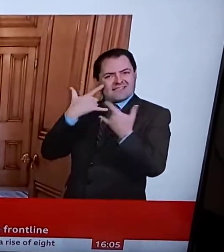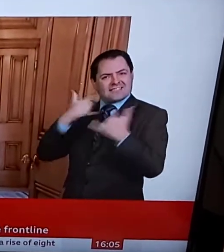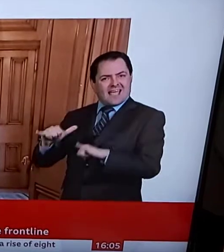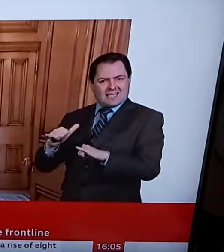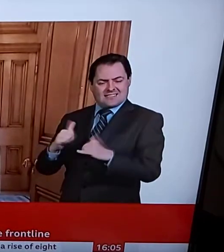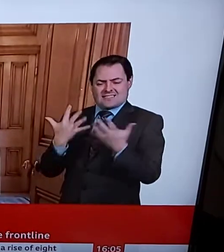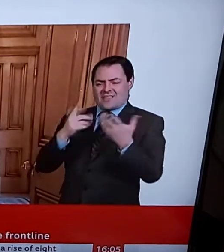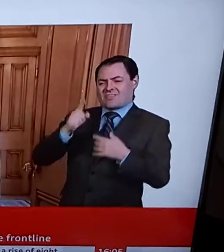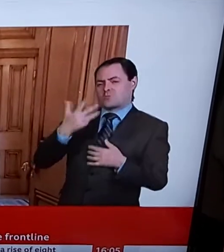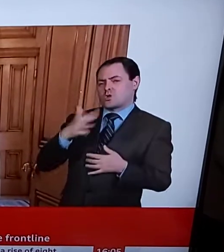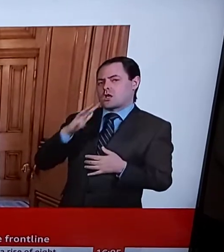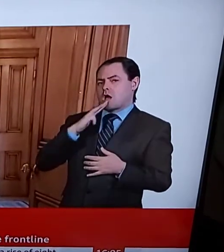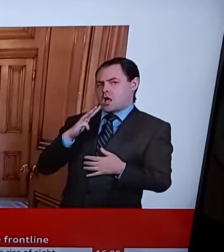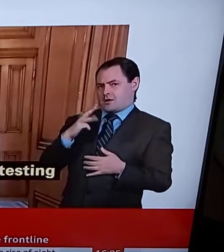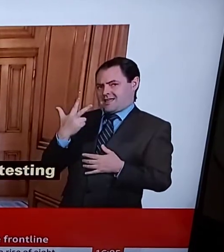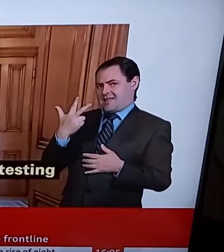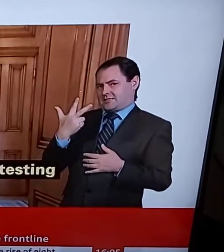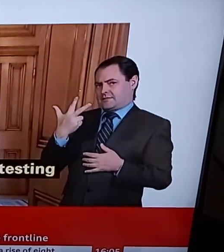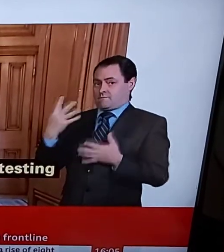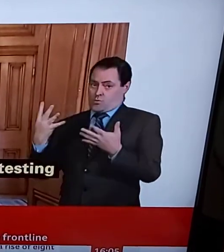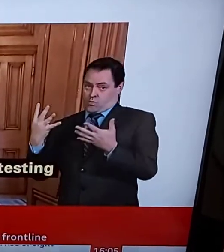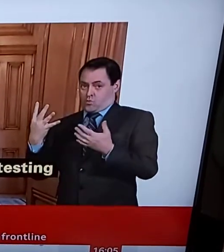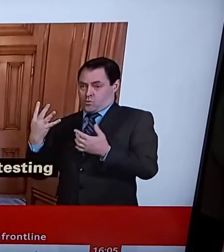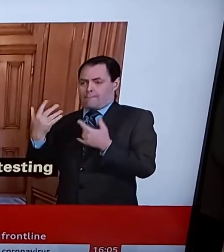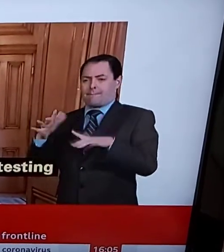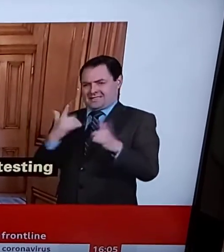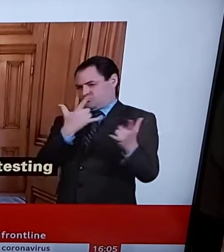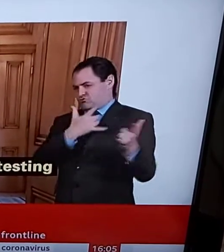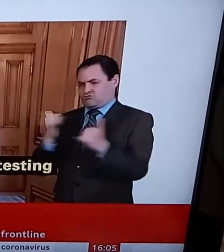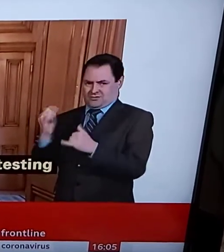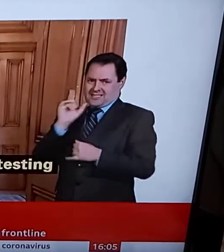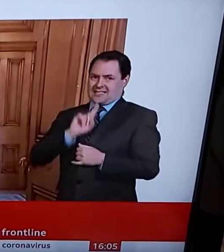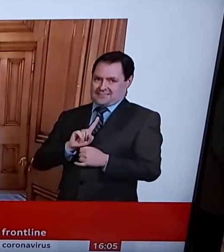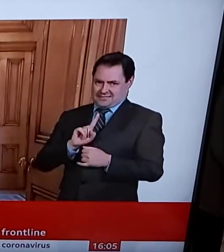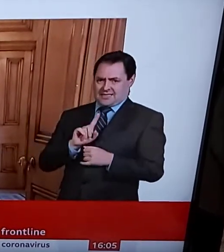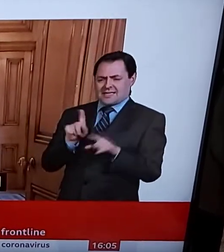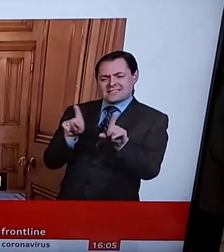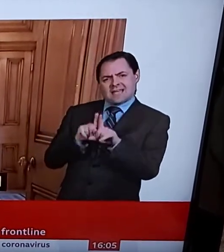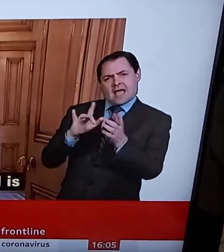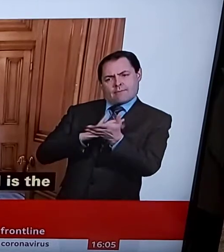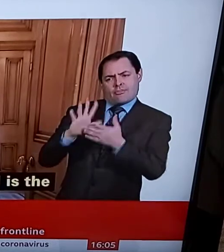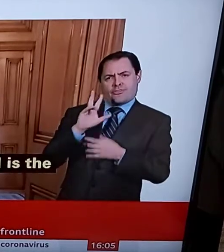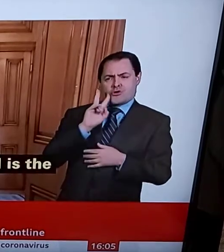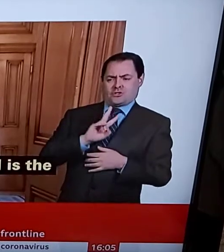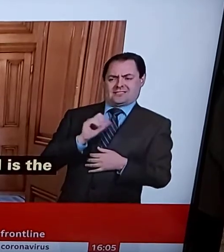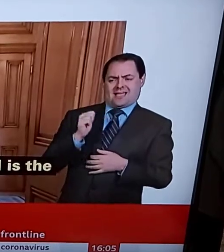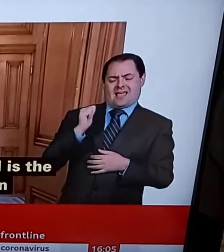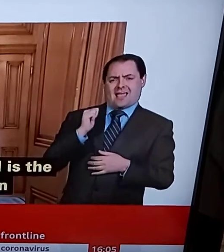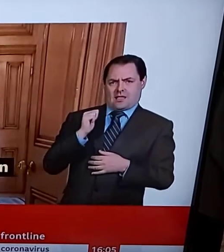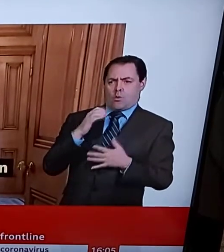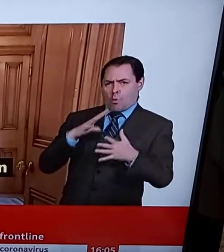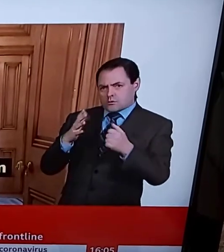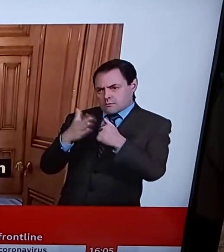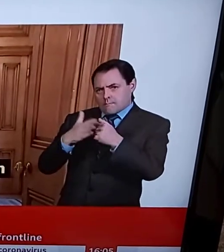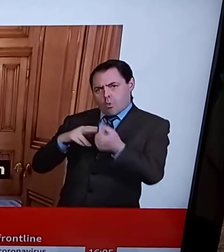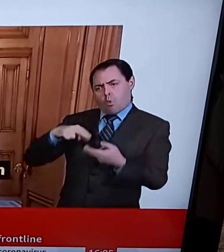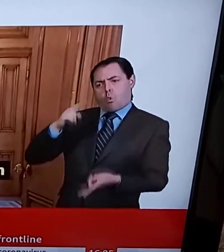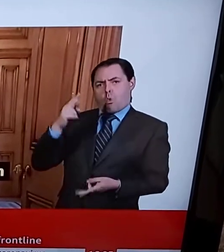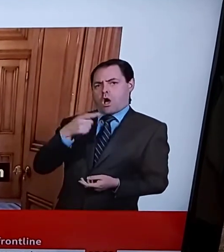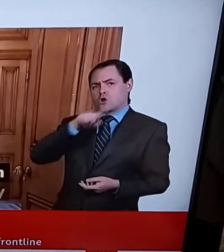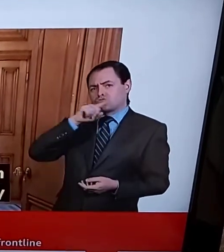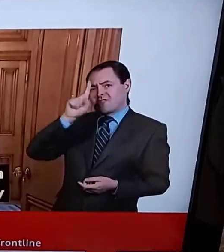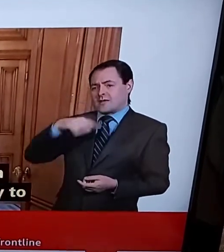10,984 tests were administered yesterday, and as the Health Secretary outlined on Thursday, we have a strategy to increase that number to 100,000 a